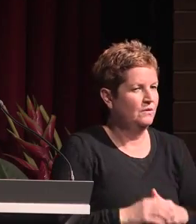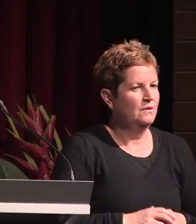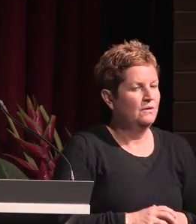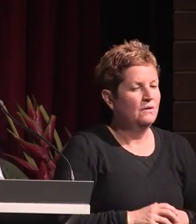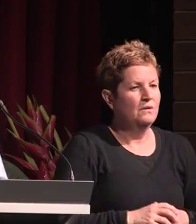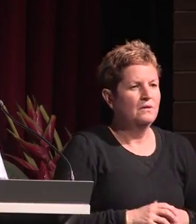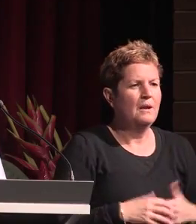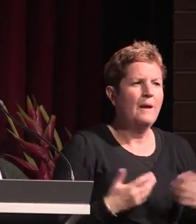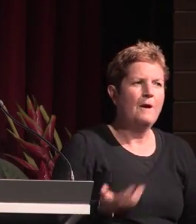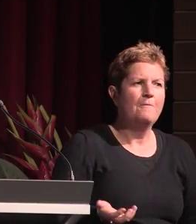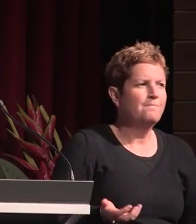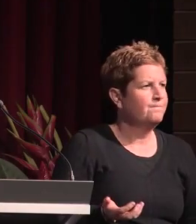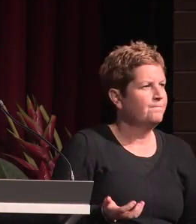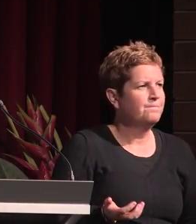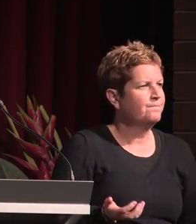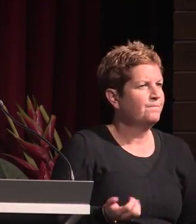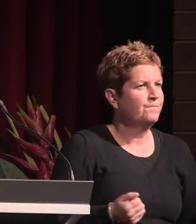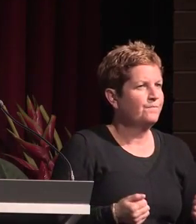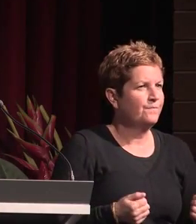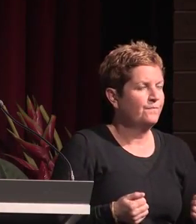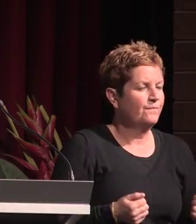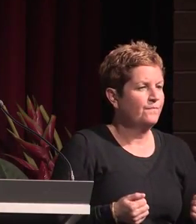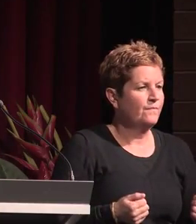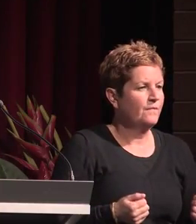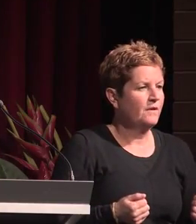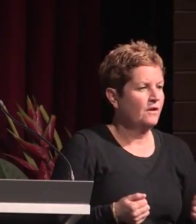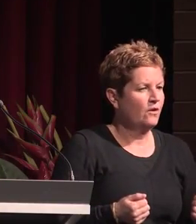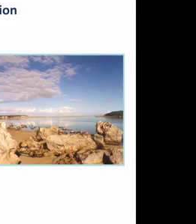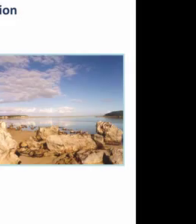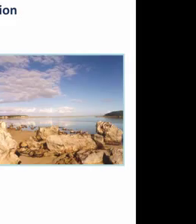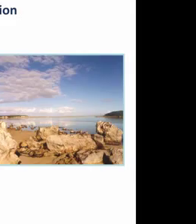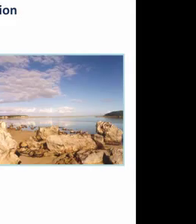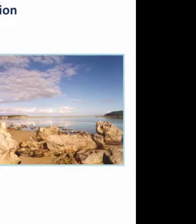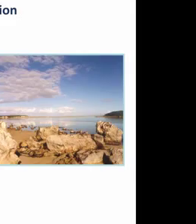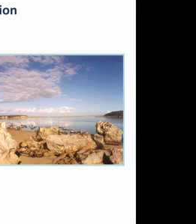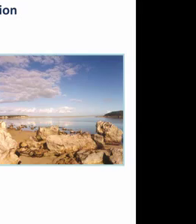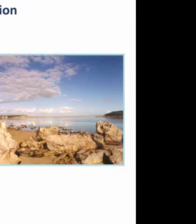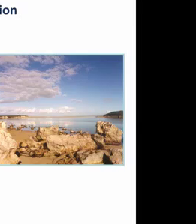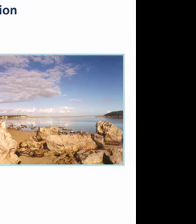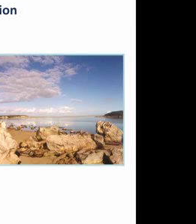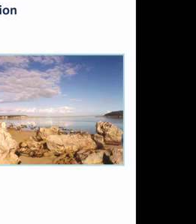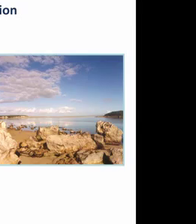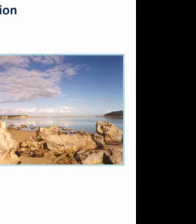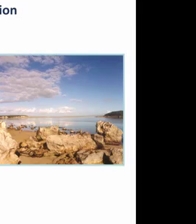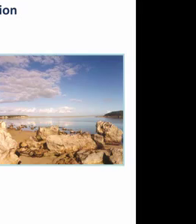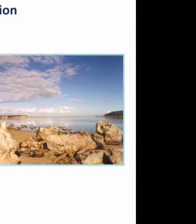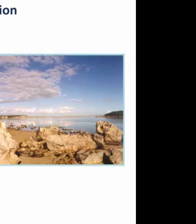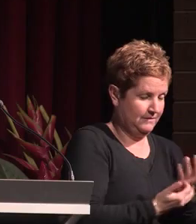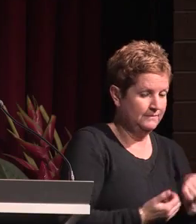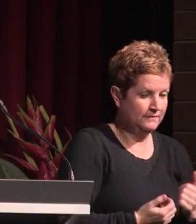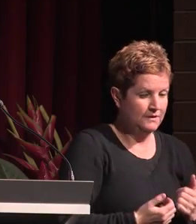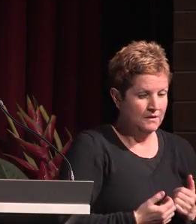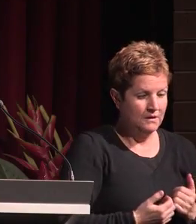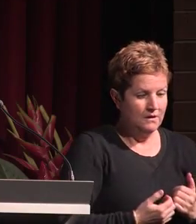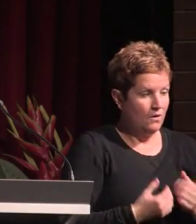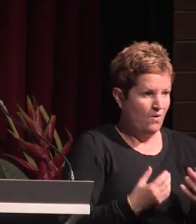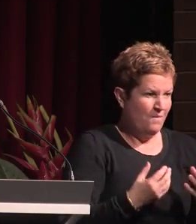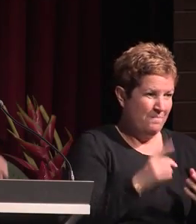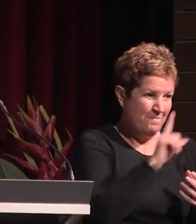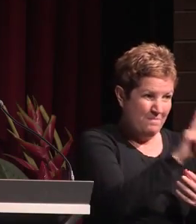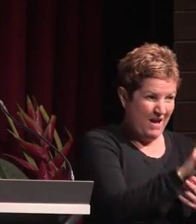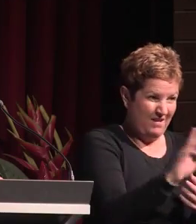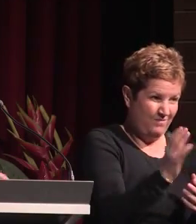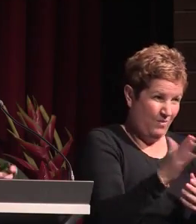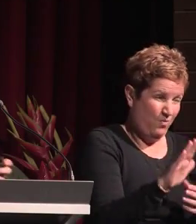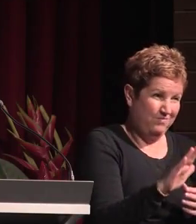Now, one thing, in terms of we won the River Prize for this project, and we probably wouldn't have won the River Prize if we hadn't actually